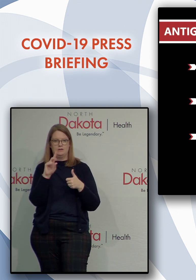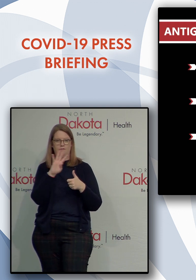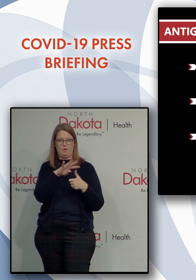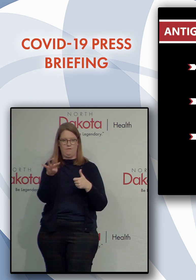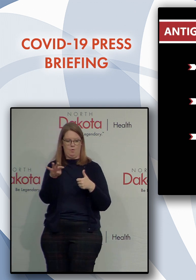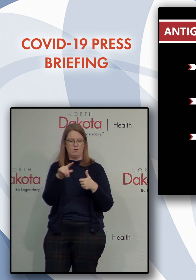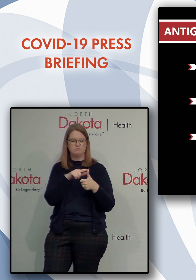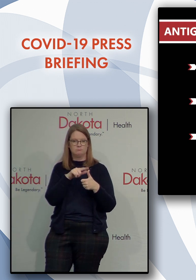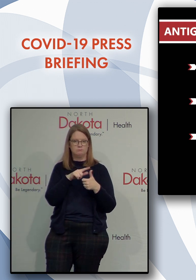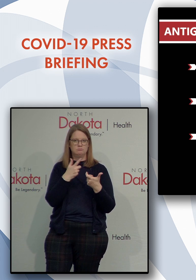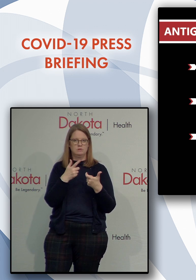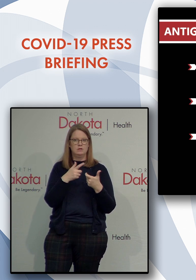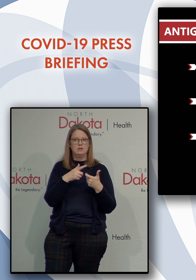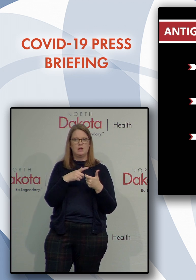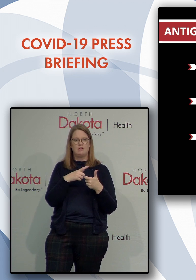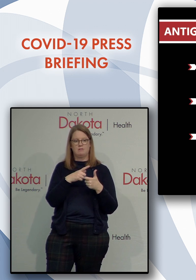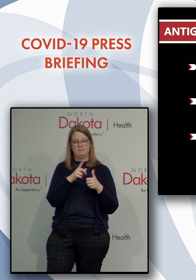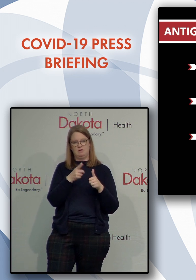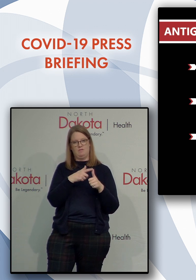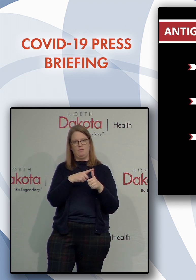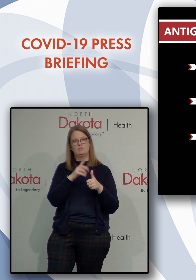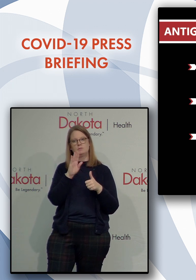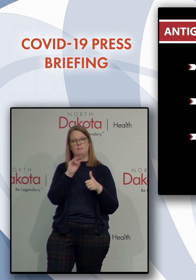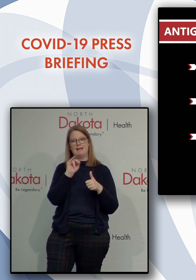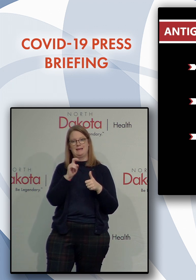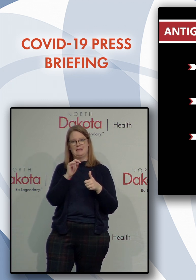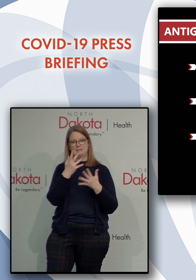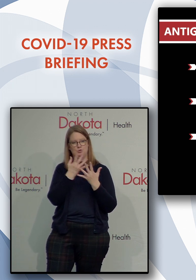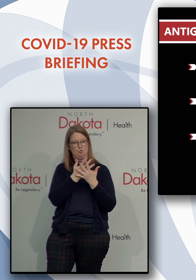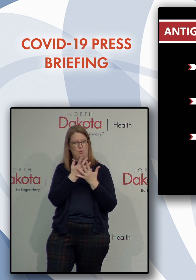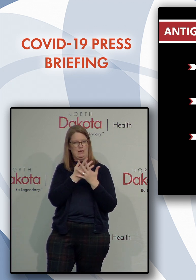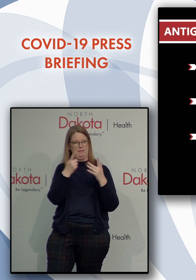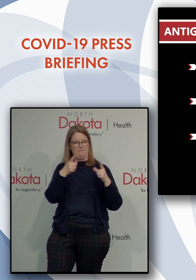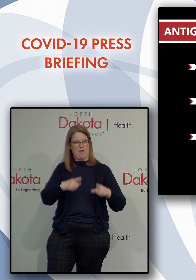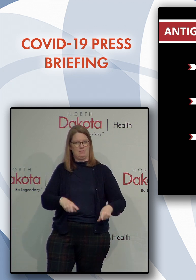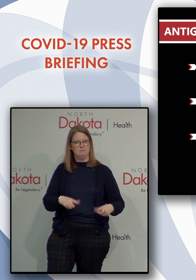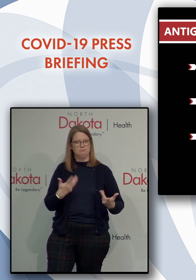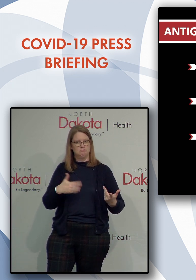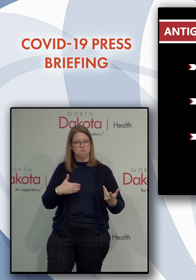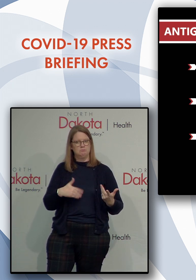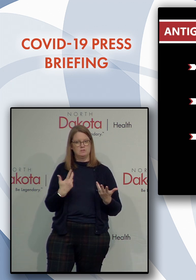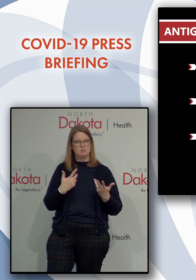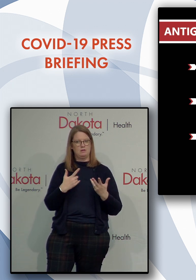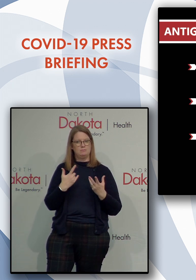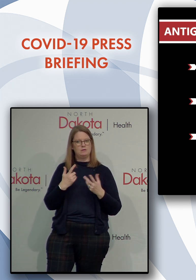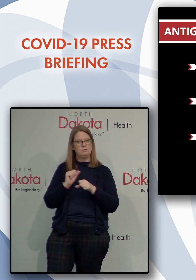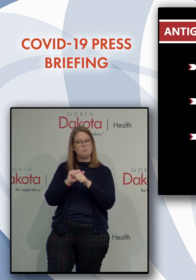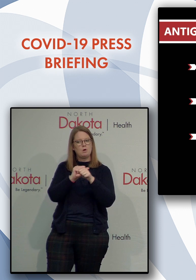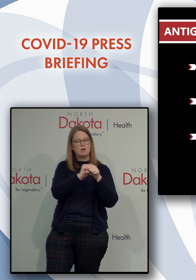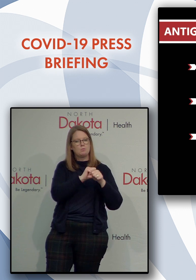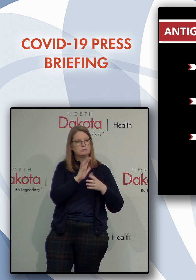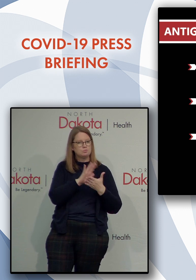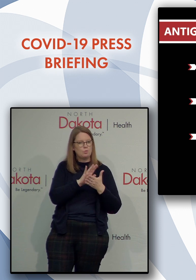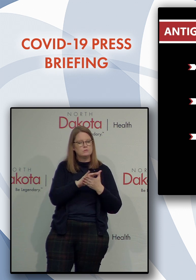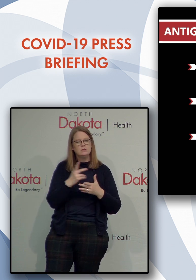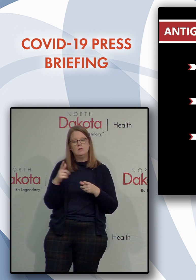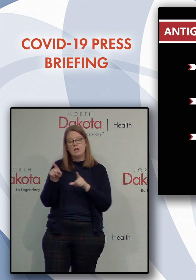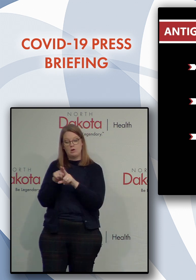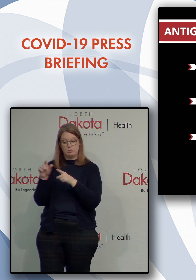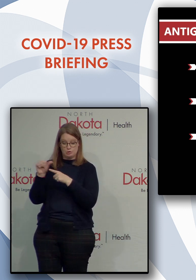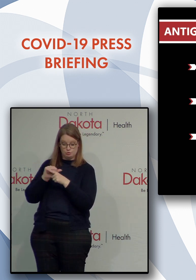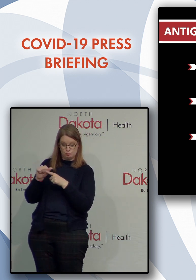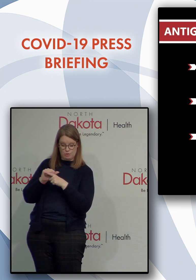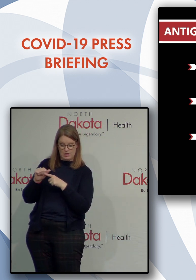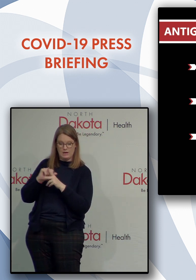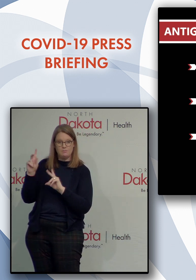their buildings, we conducted their first Binax screening event for school staff. We're currently working on training personnel to